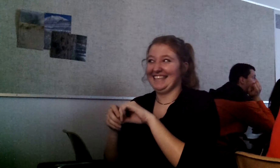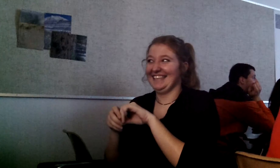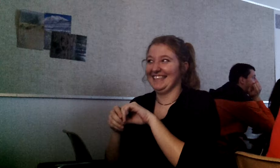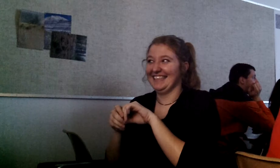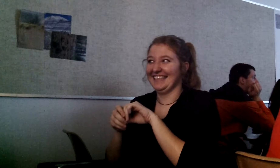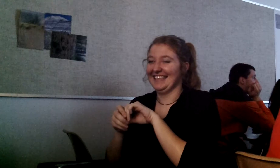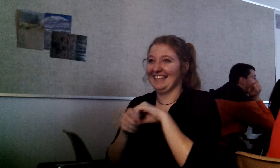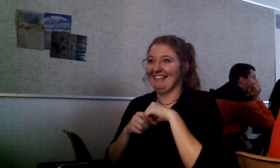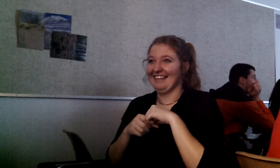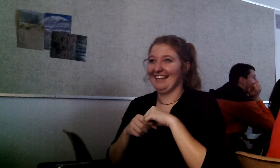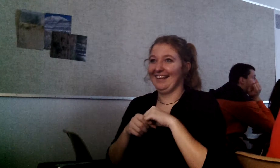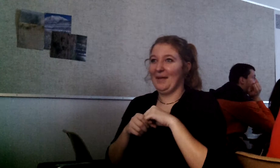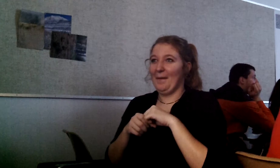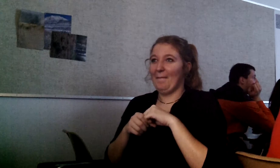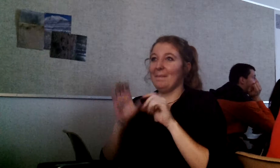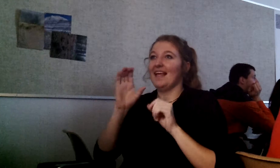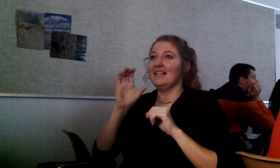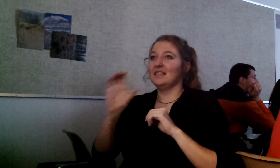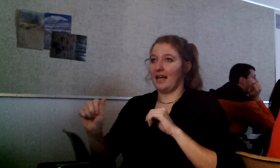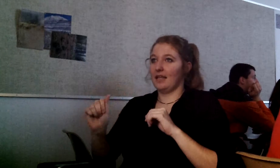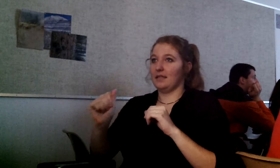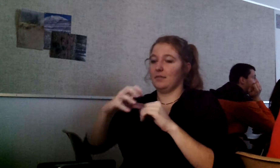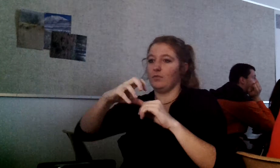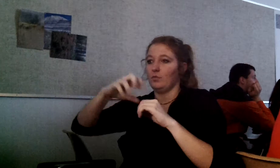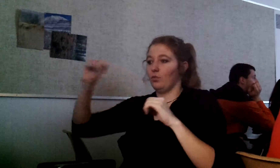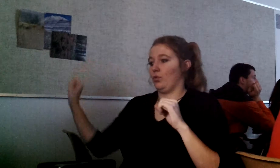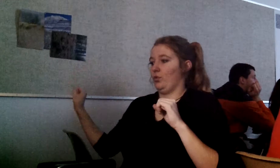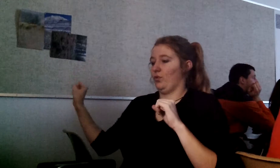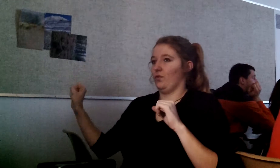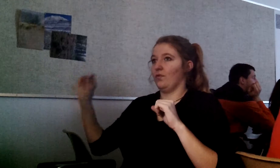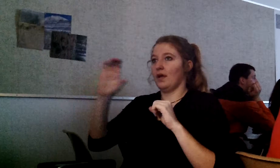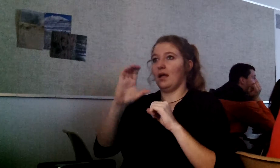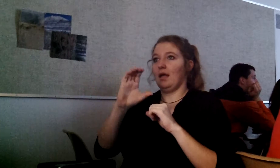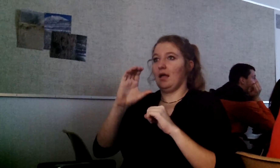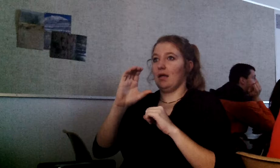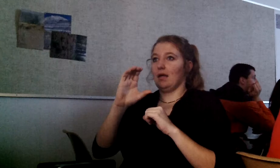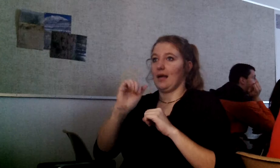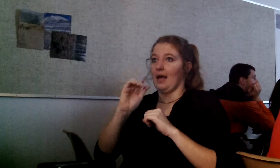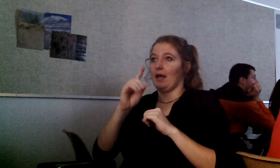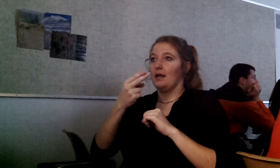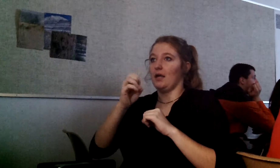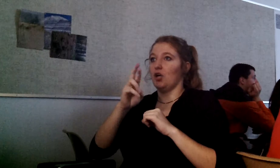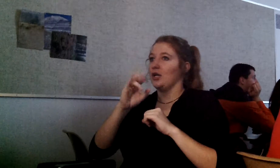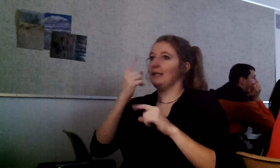When calcium is removed from the environment, the cadherin molecules fail to bind, and cell-to-cell adhesion is